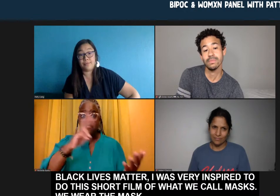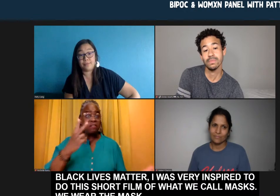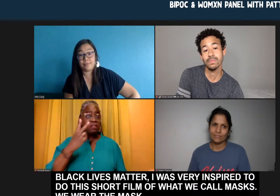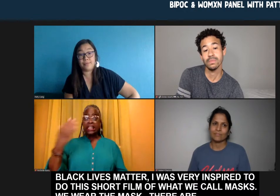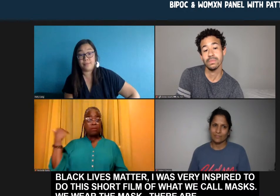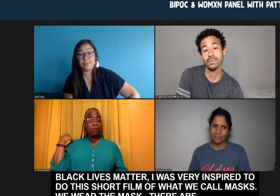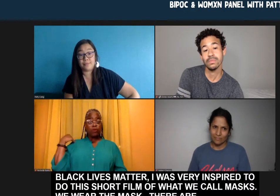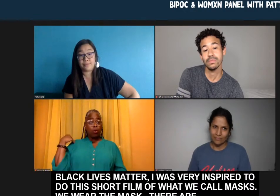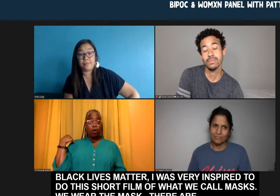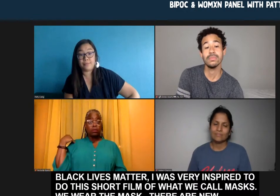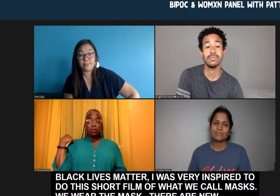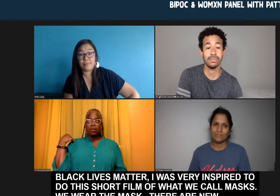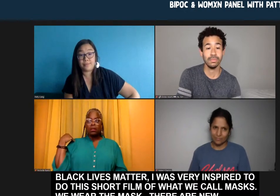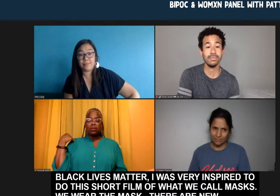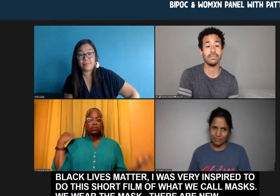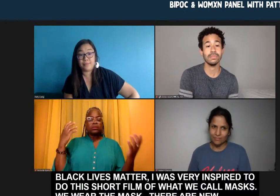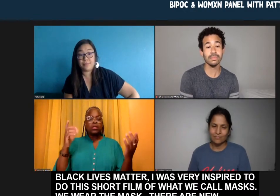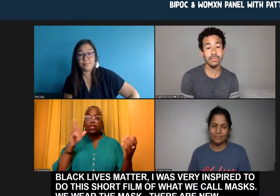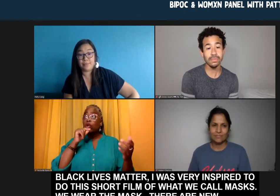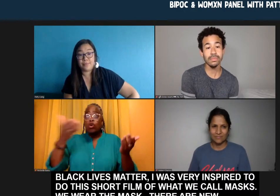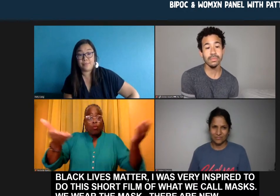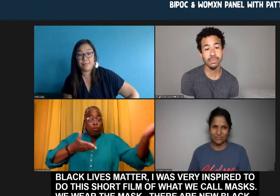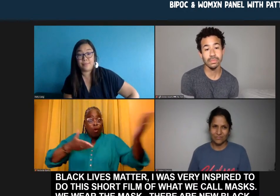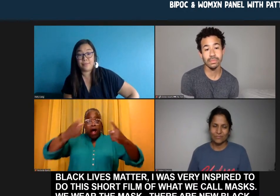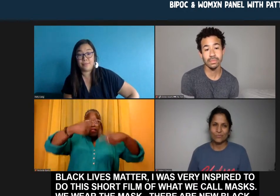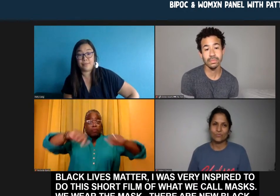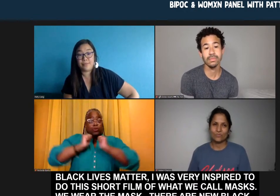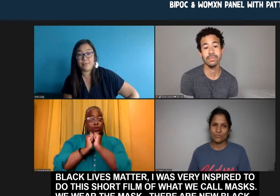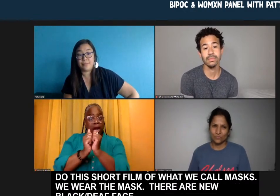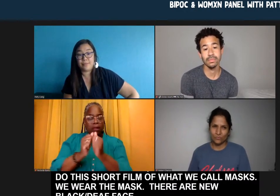we're bringing to the forefront. Some people we've never even seen before.